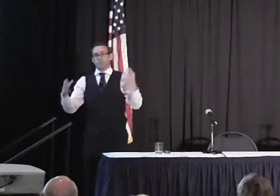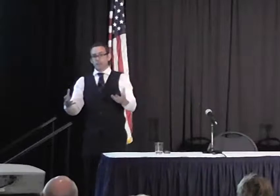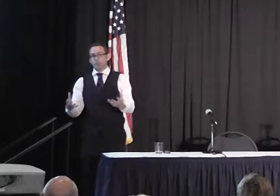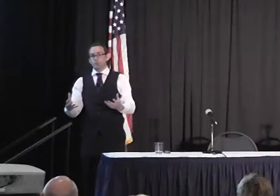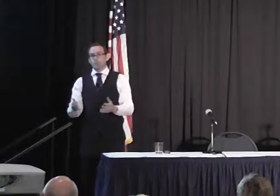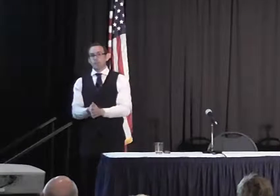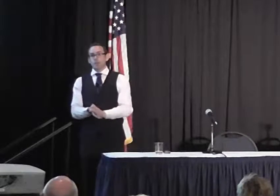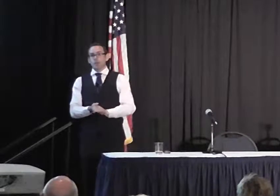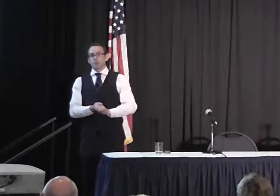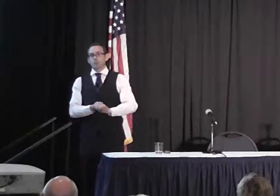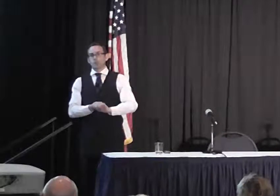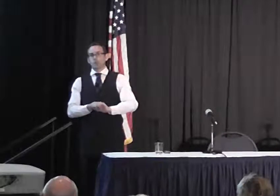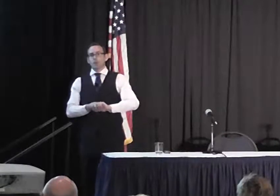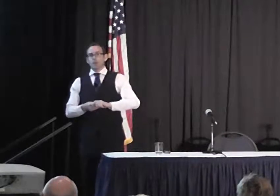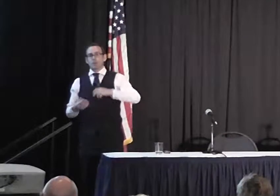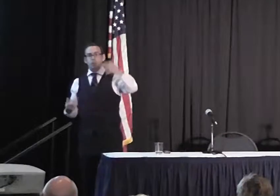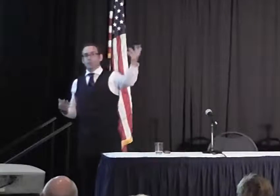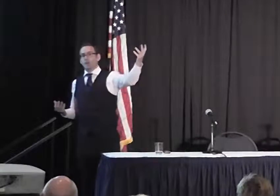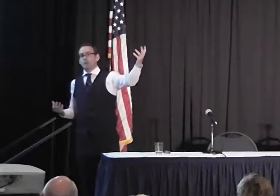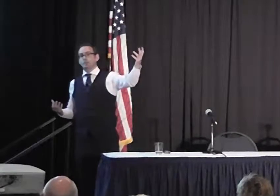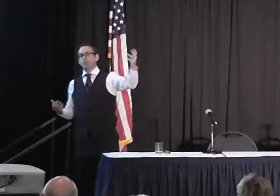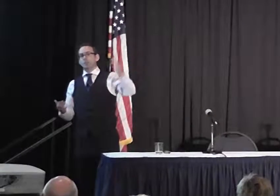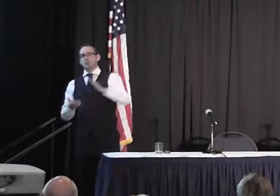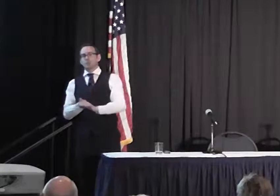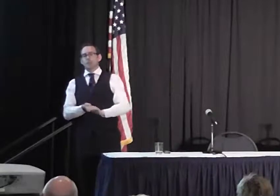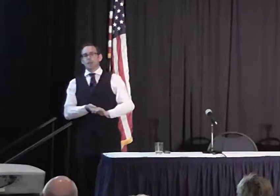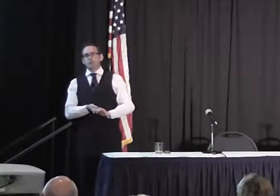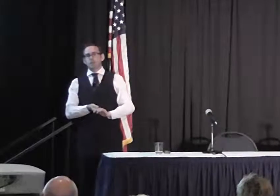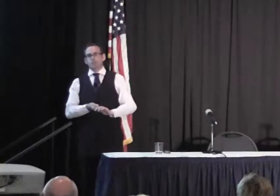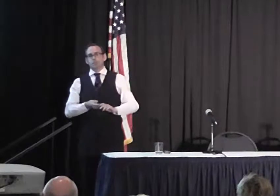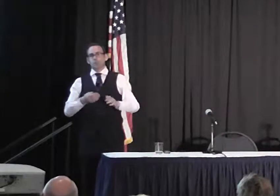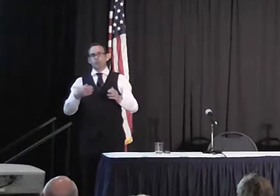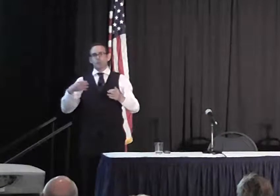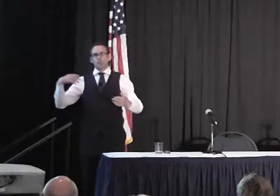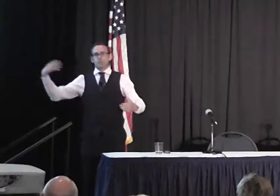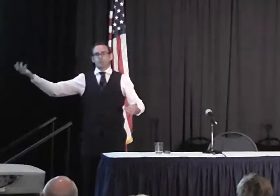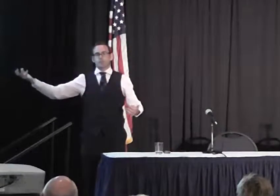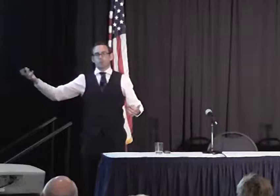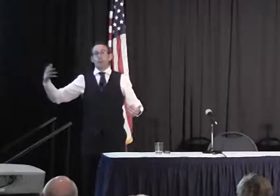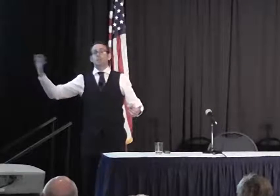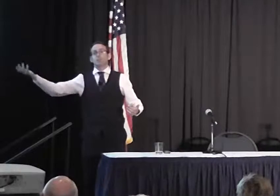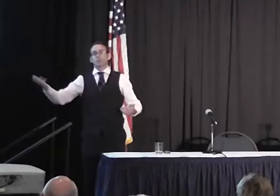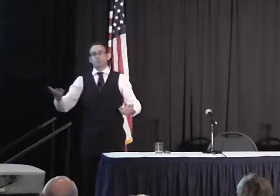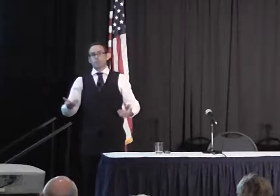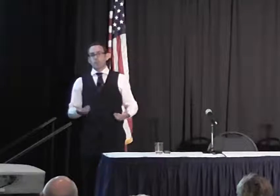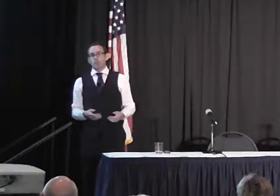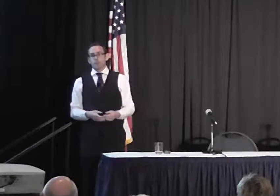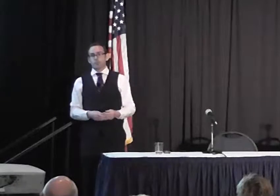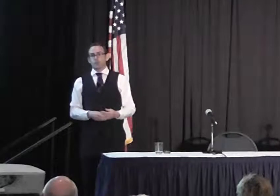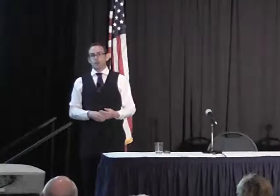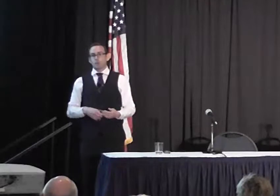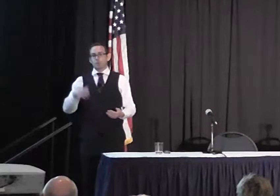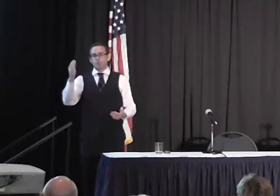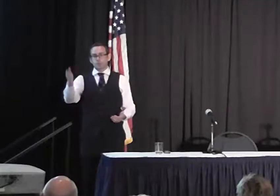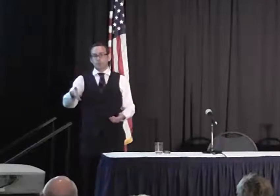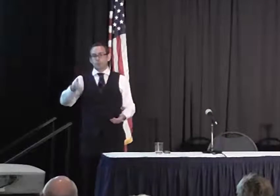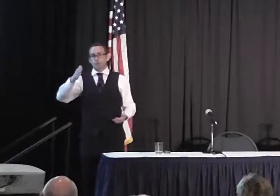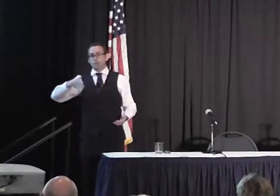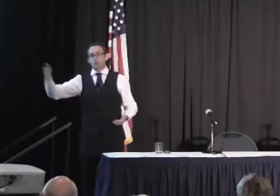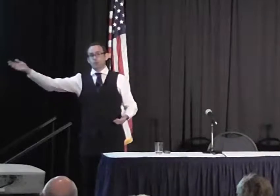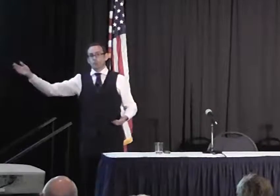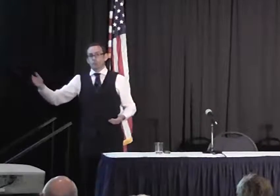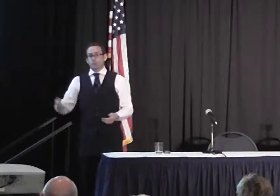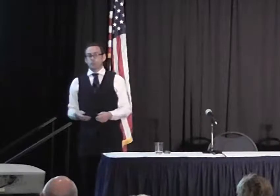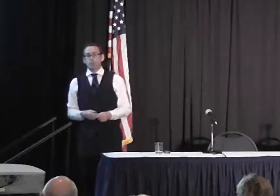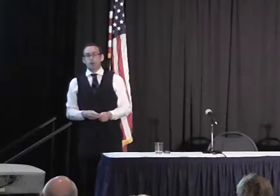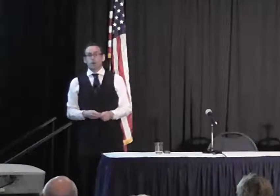is discounting. And so, say, Saudi Arabia is discounting its oil into Asia. For example, its OSP